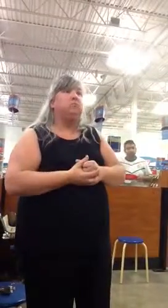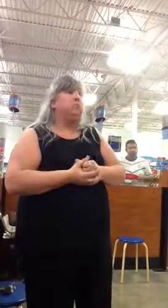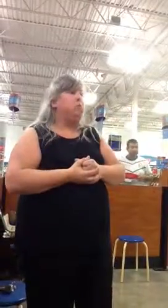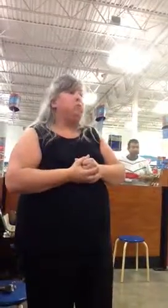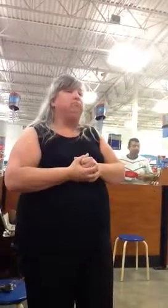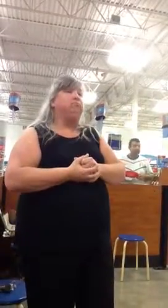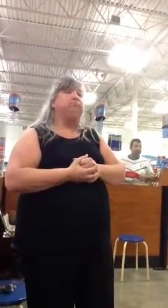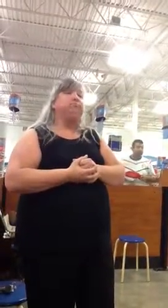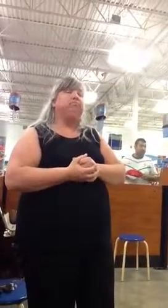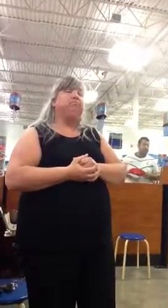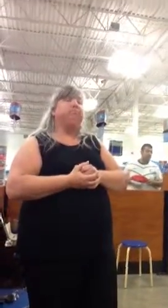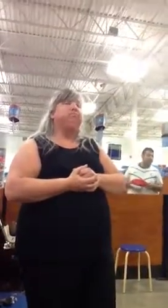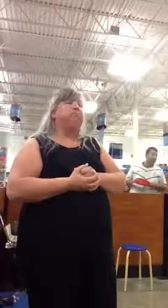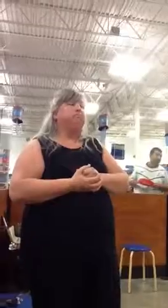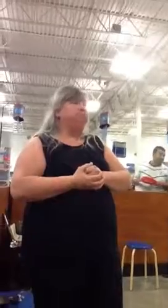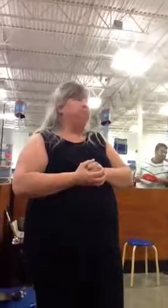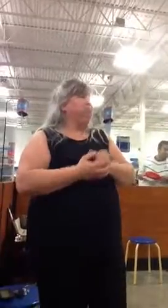No? Okay.